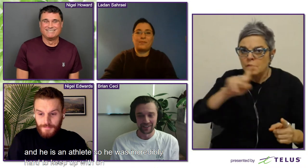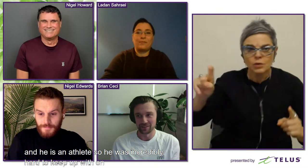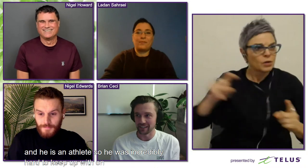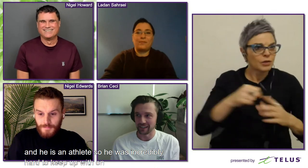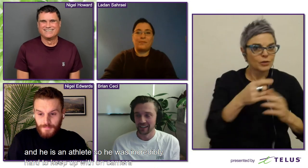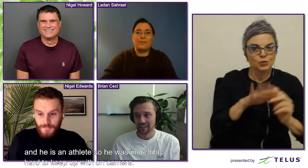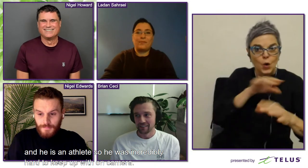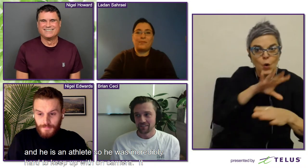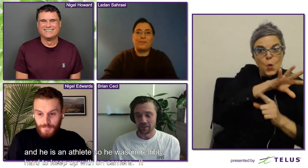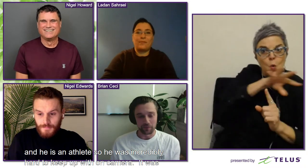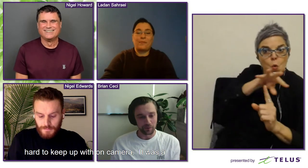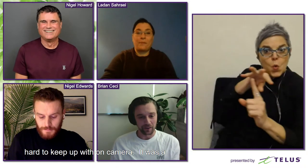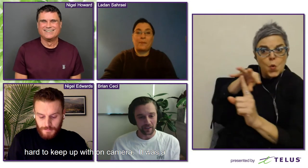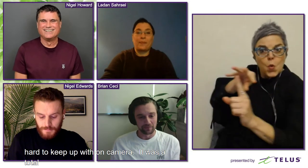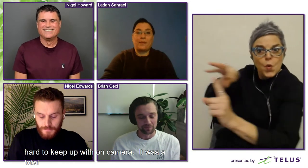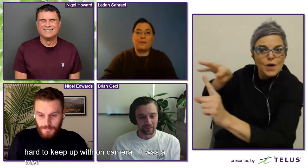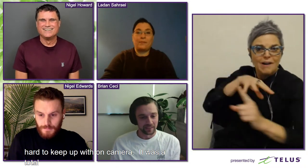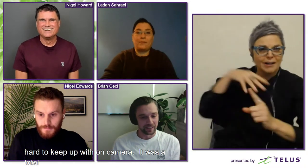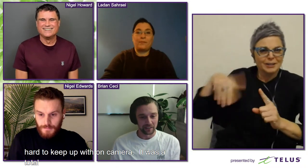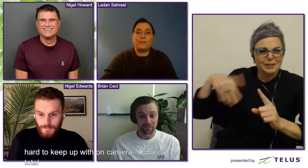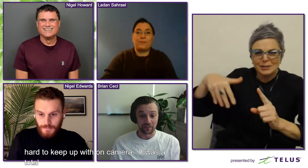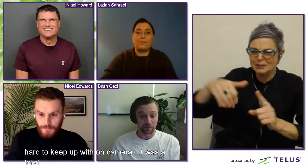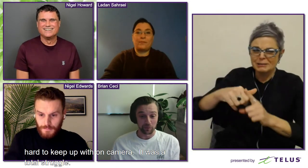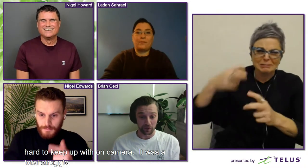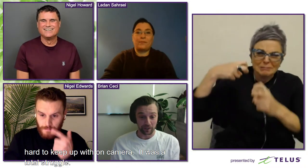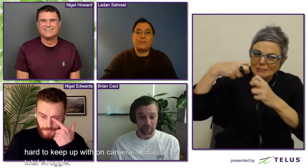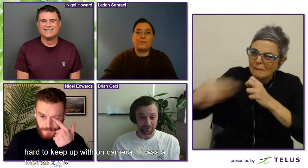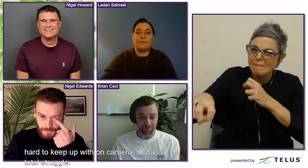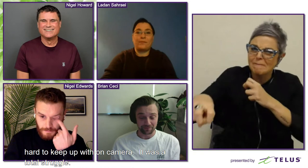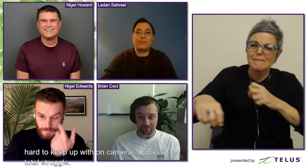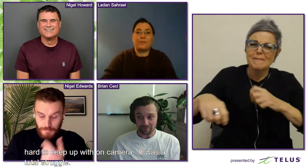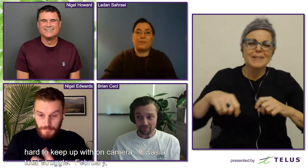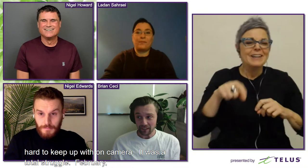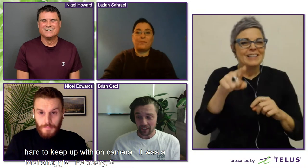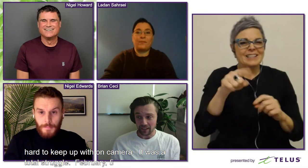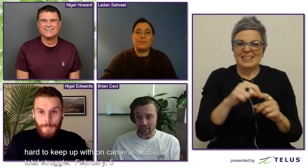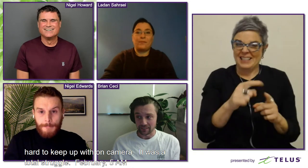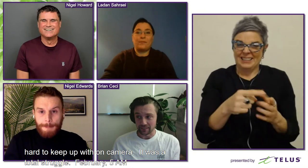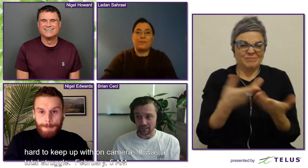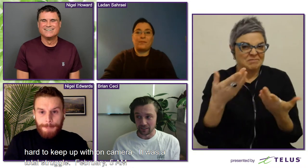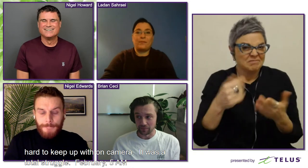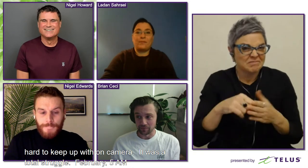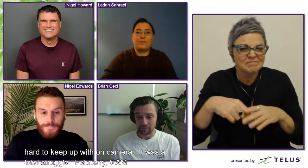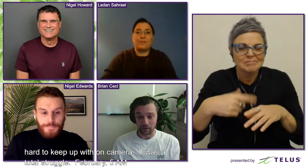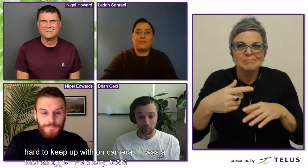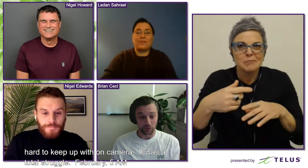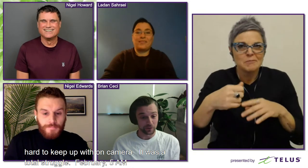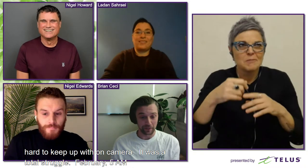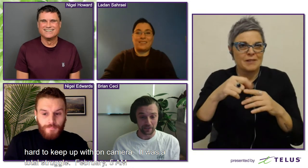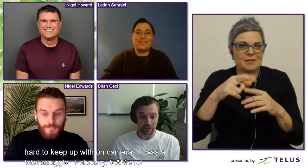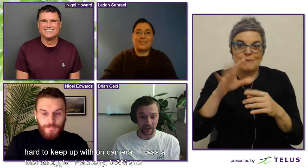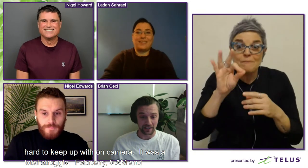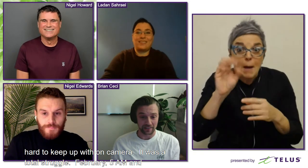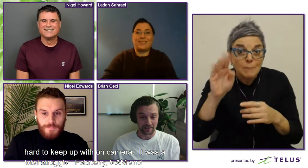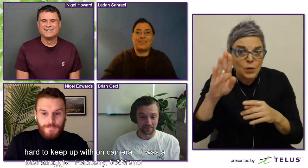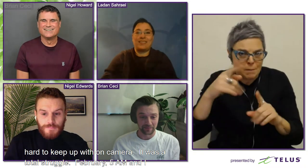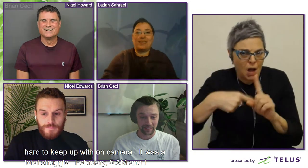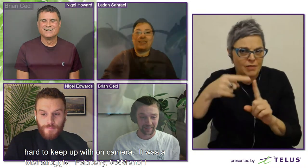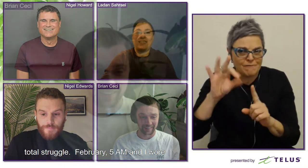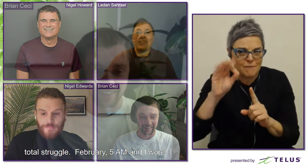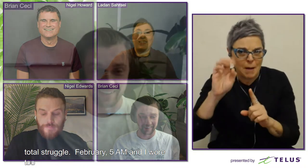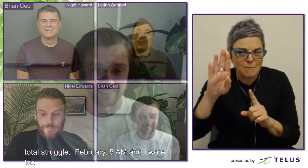struggle. It was like February 5 in the morning, and I wore too many